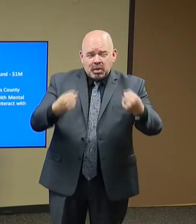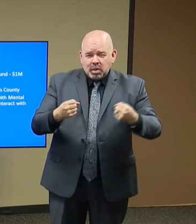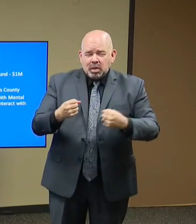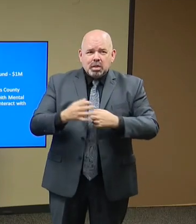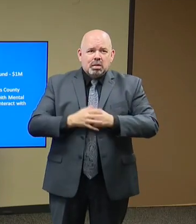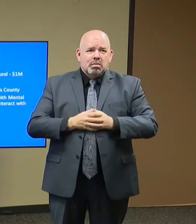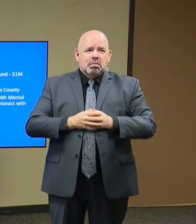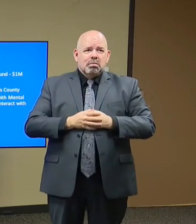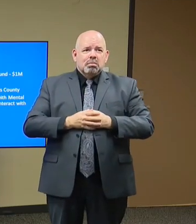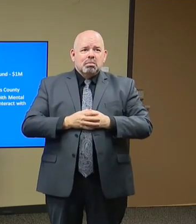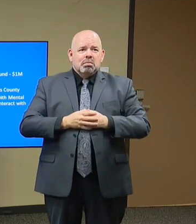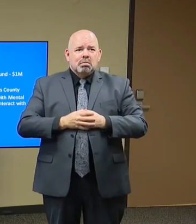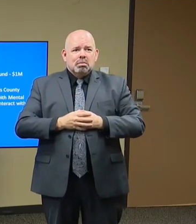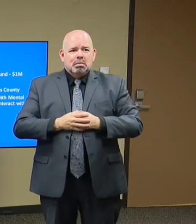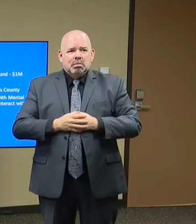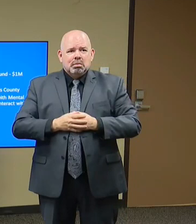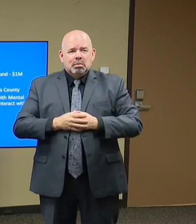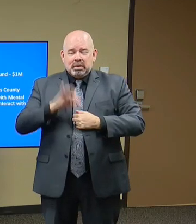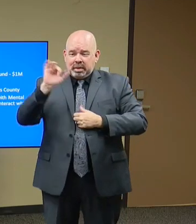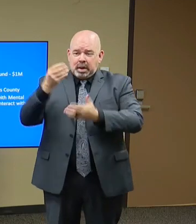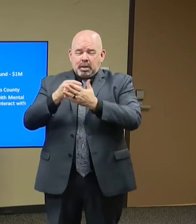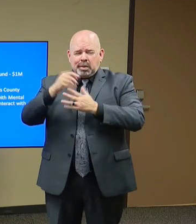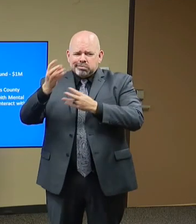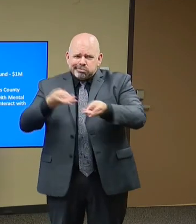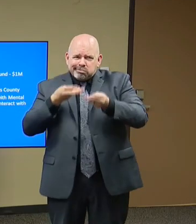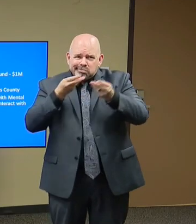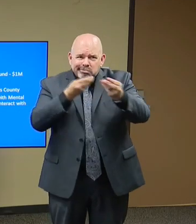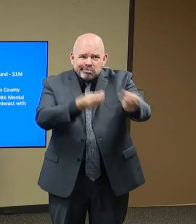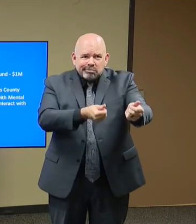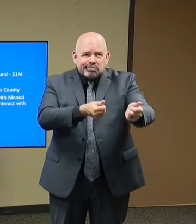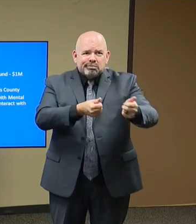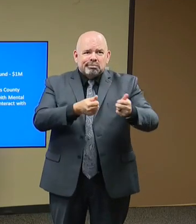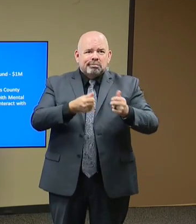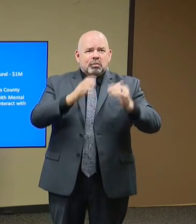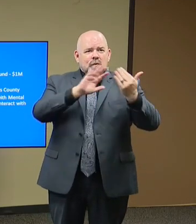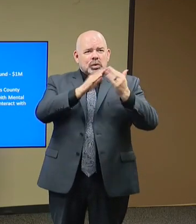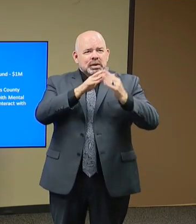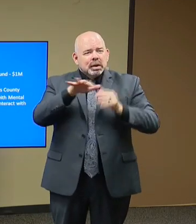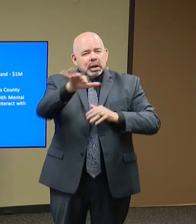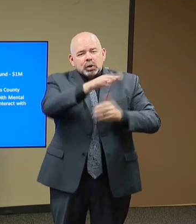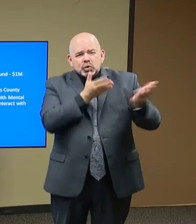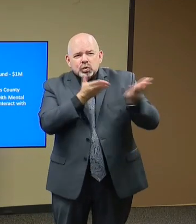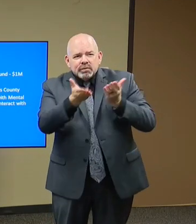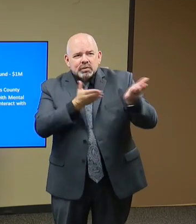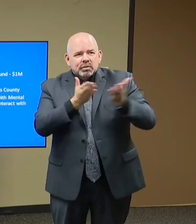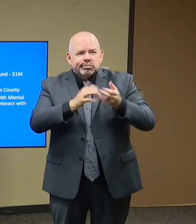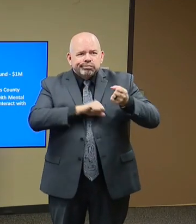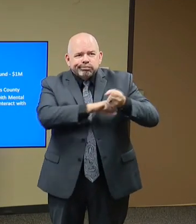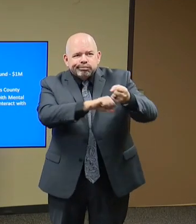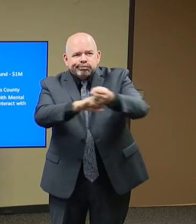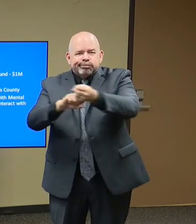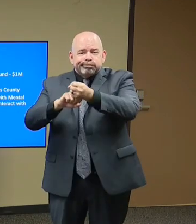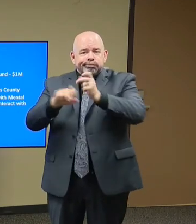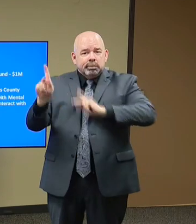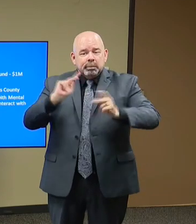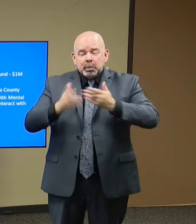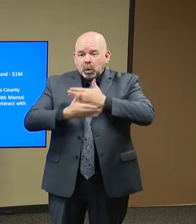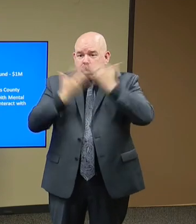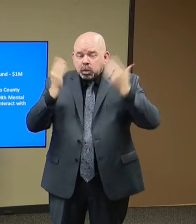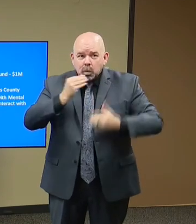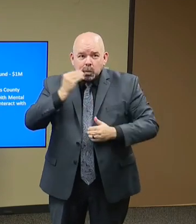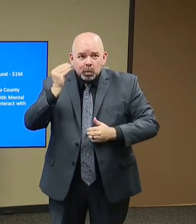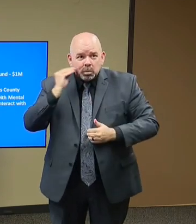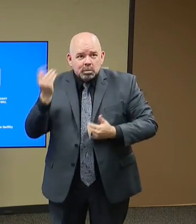into finishing out centers for homeless youth to divert them from situations where they would have interactions with the